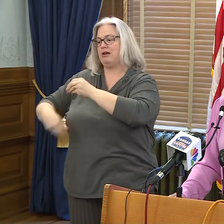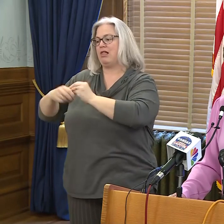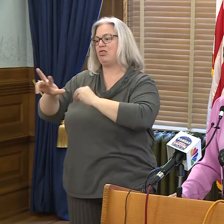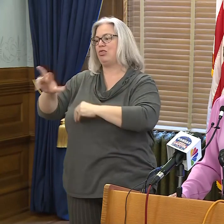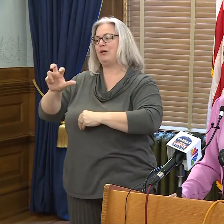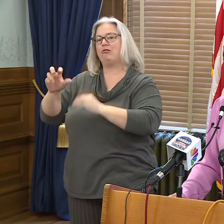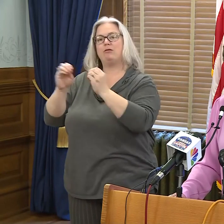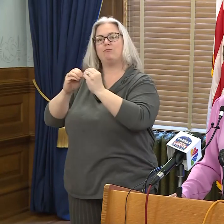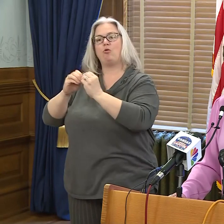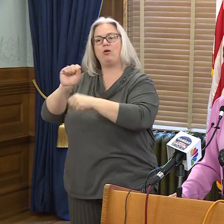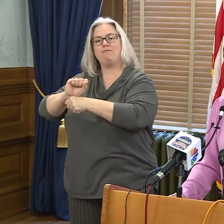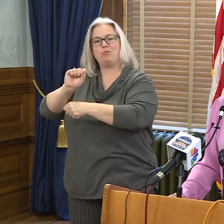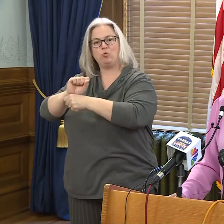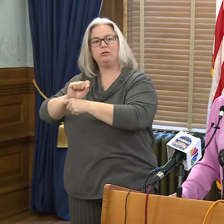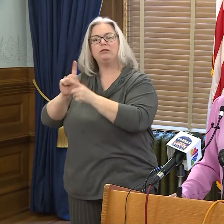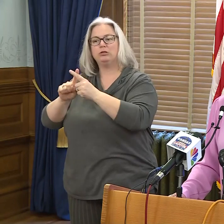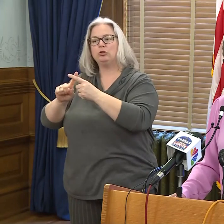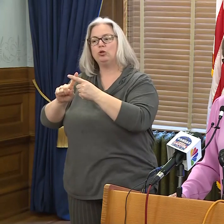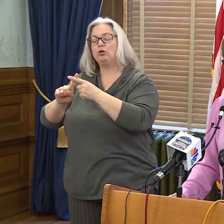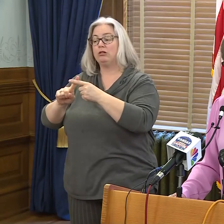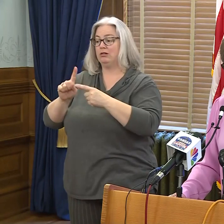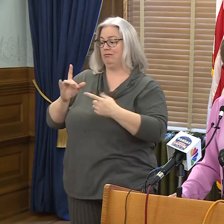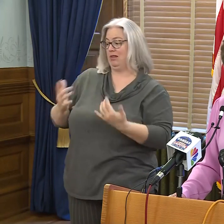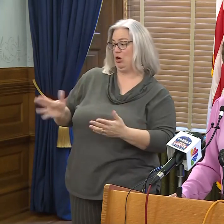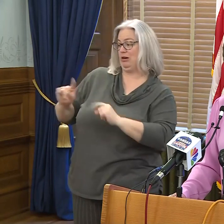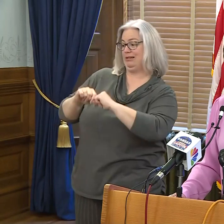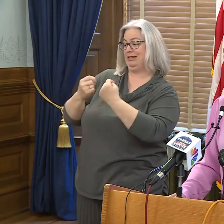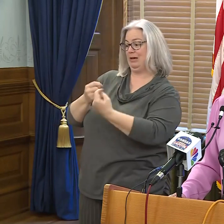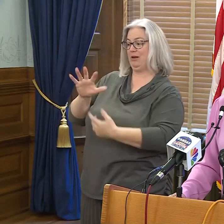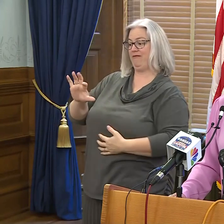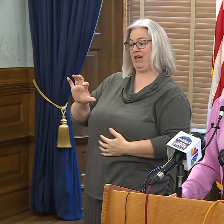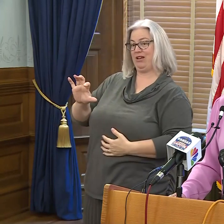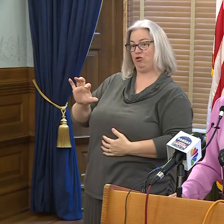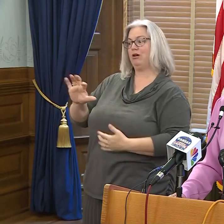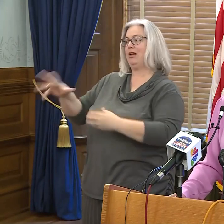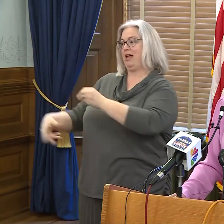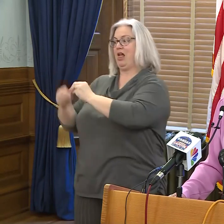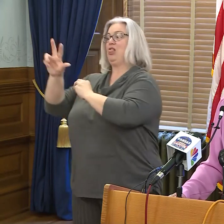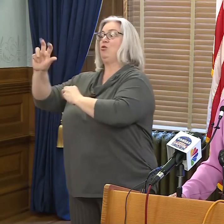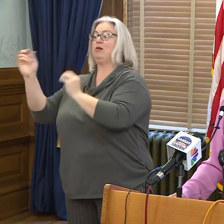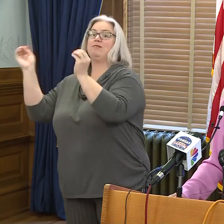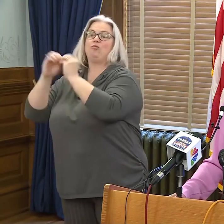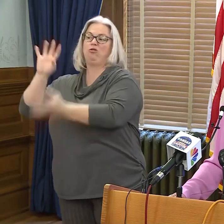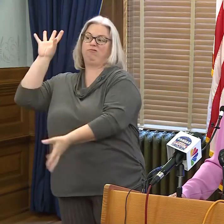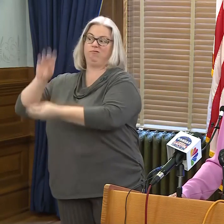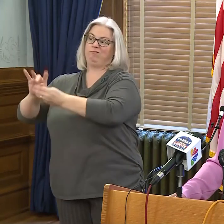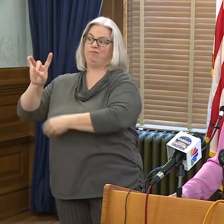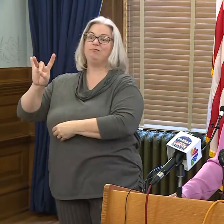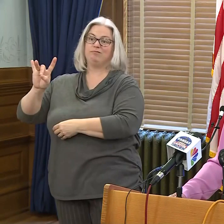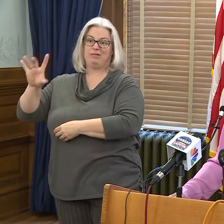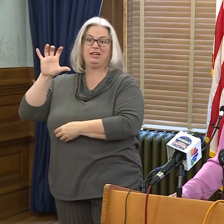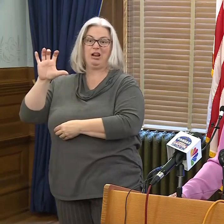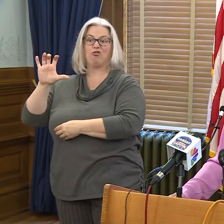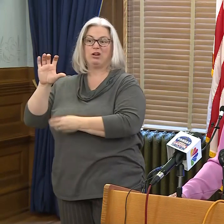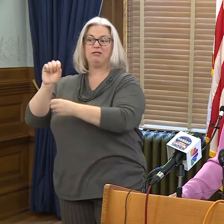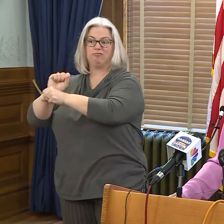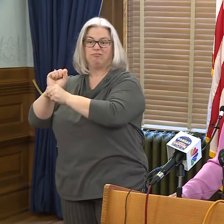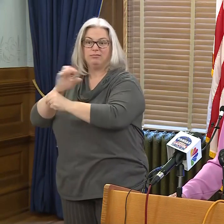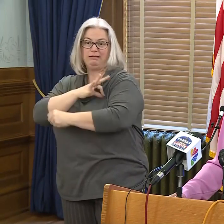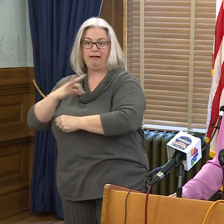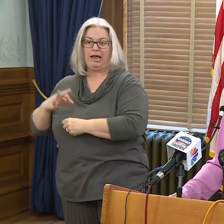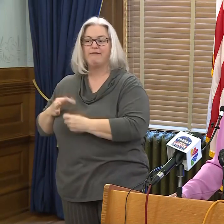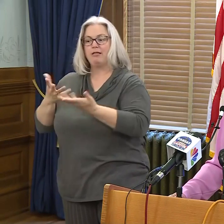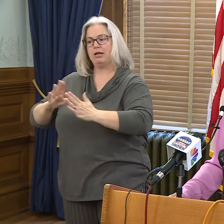300 employees to bolster a team of more than 500 currently at work in Lenexa. That will allow them to meet